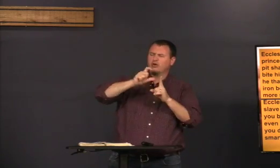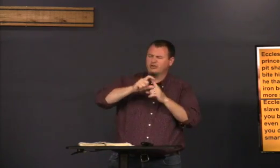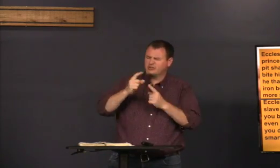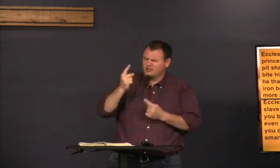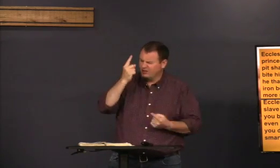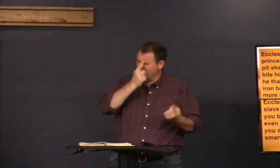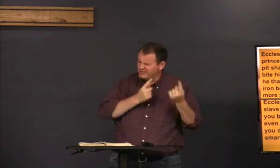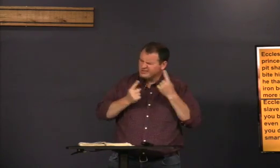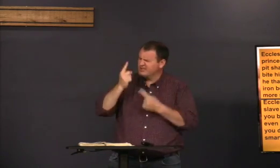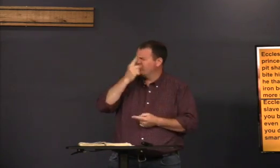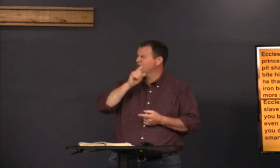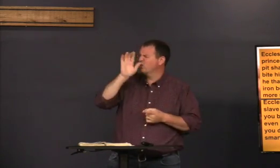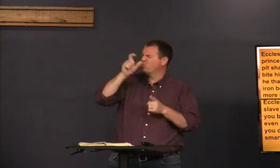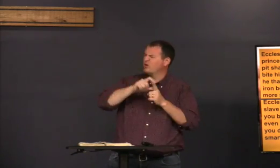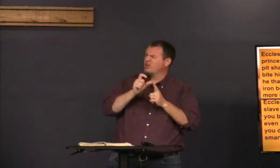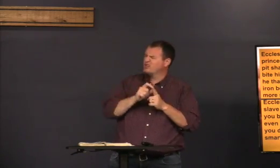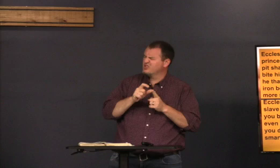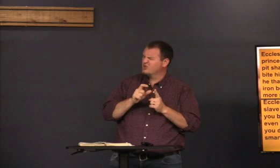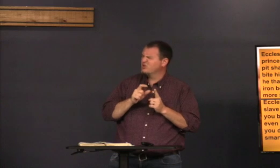word, to consider your word,